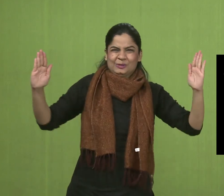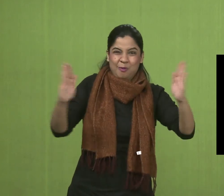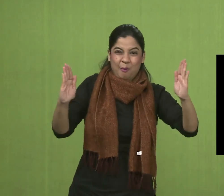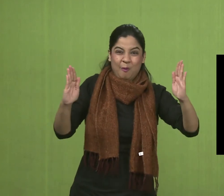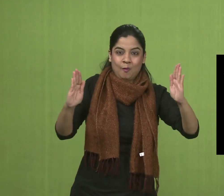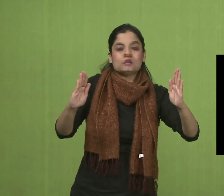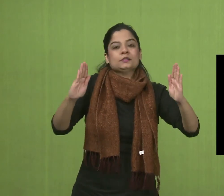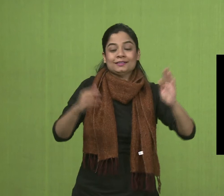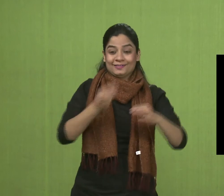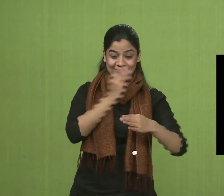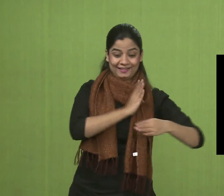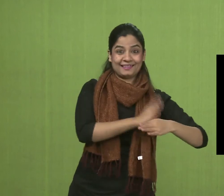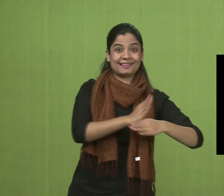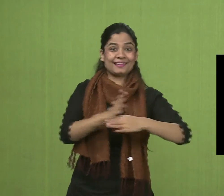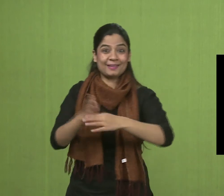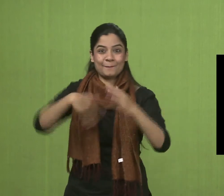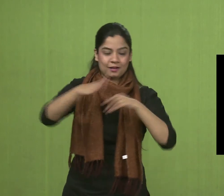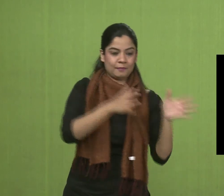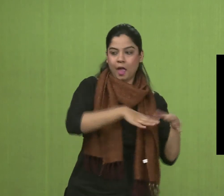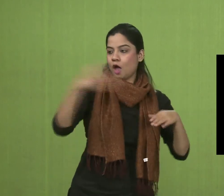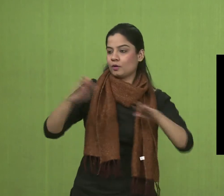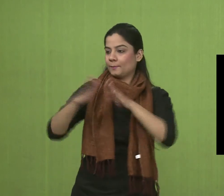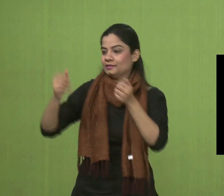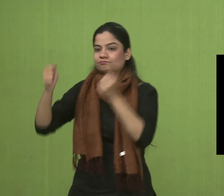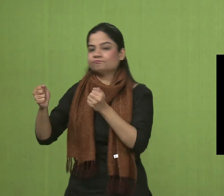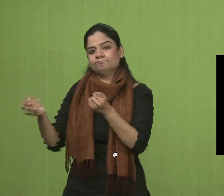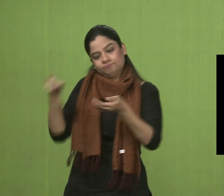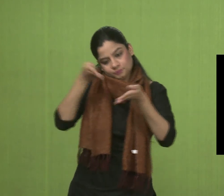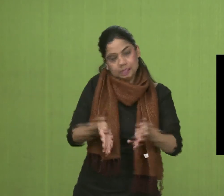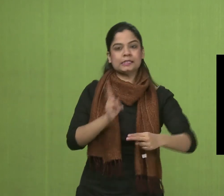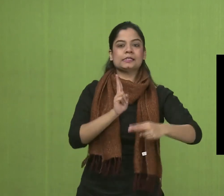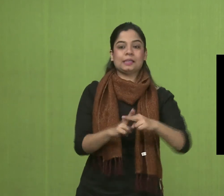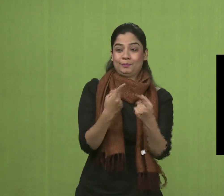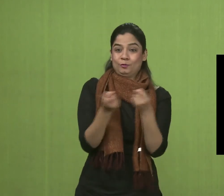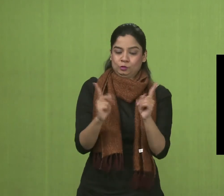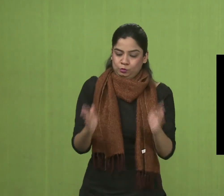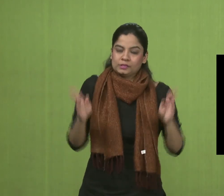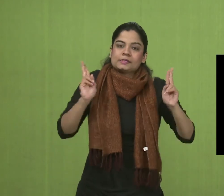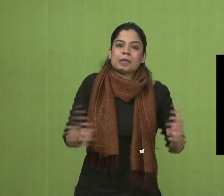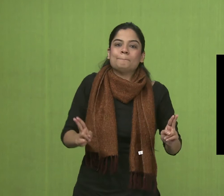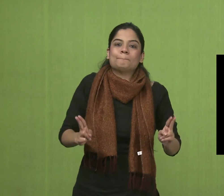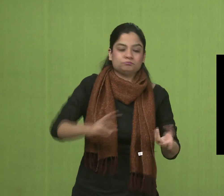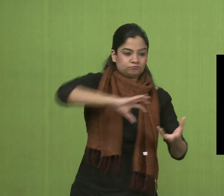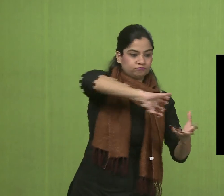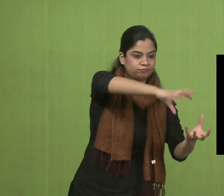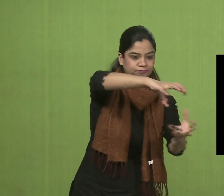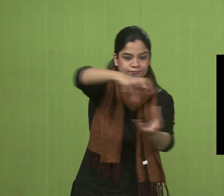you can have the pre-preparation of the food, etc., washing, cooking, serving, all in the kitchen. Have the storage counters